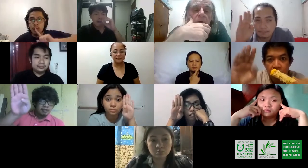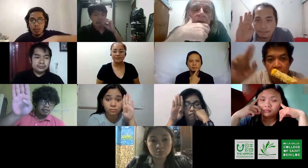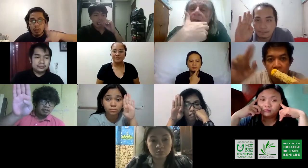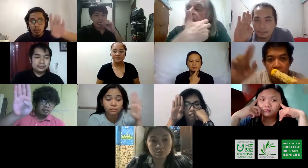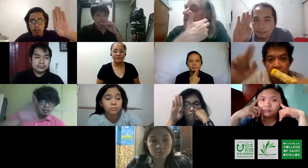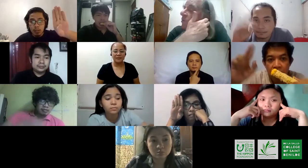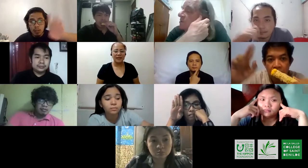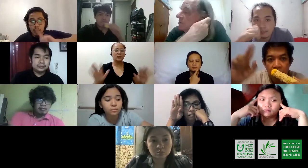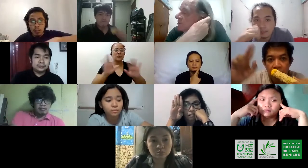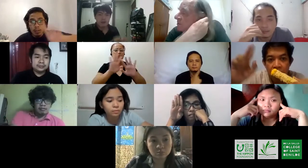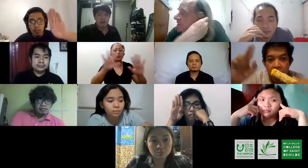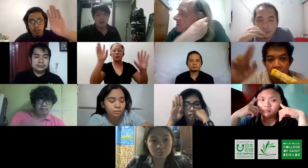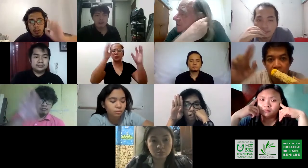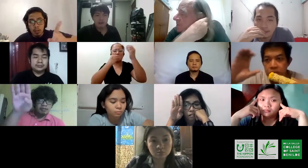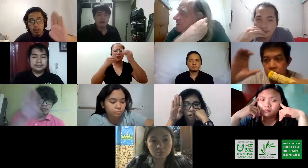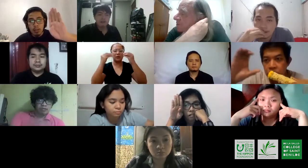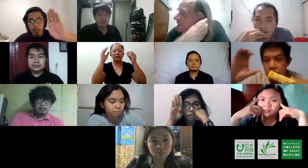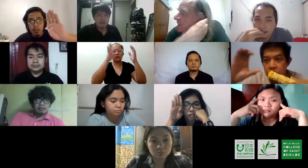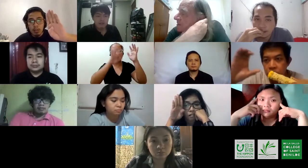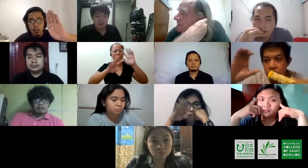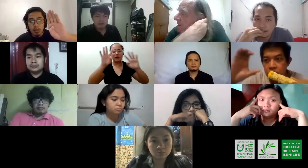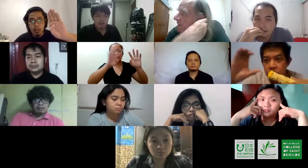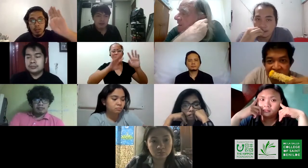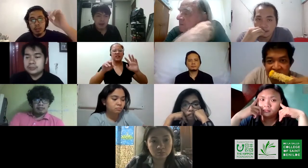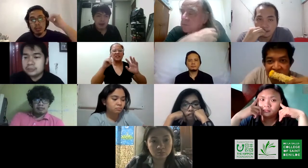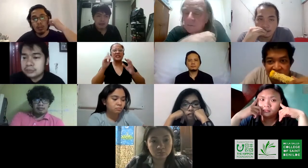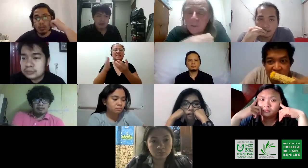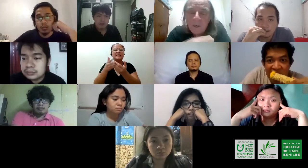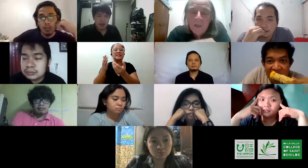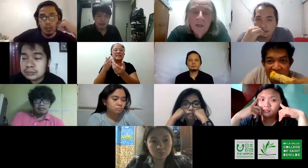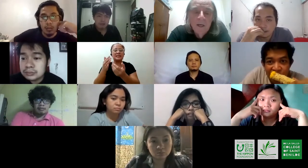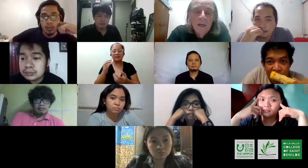Don't worry about that question too much. It'll be pretty easy like that.